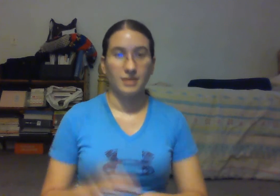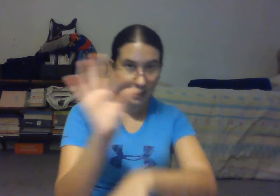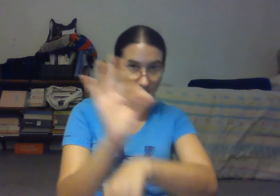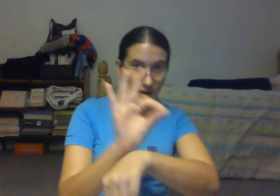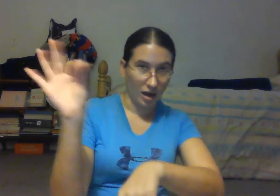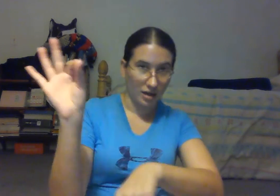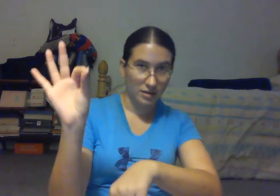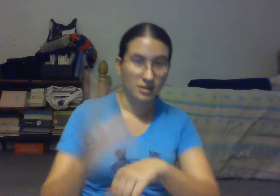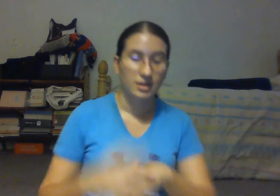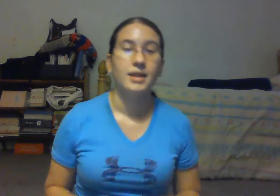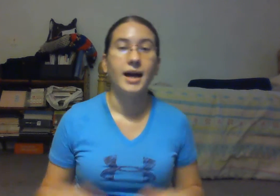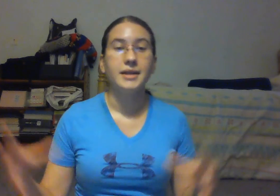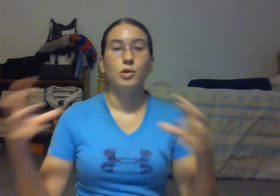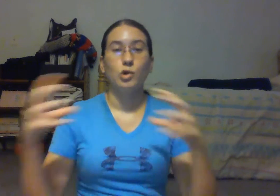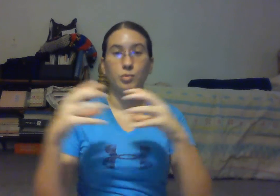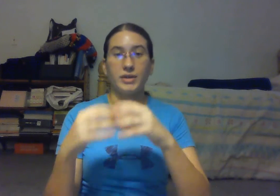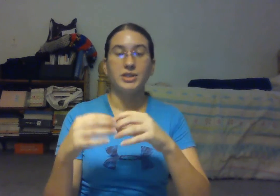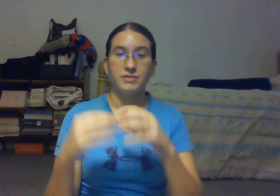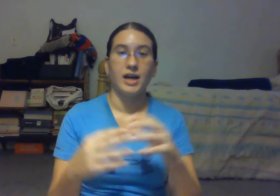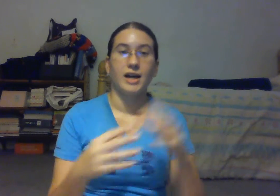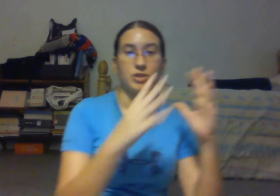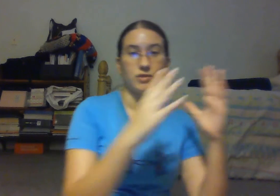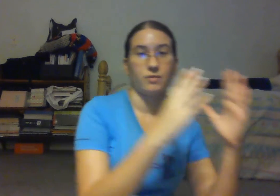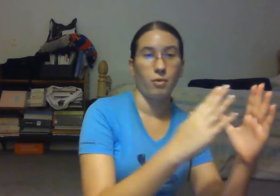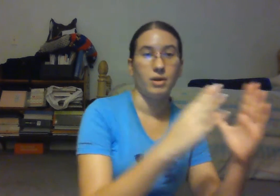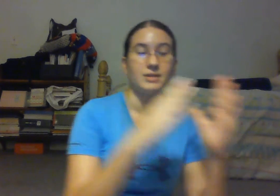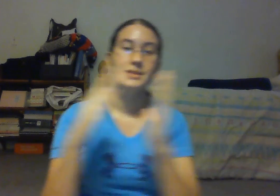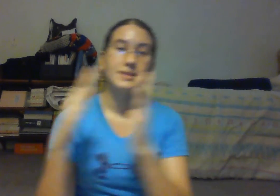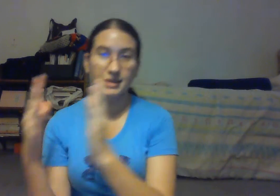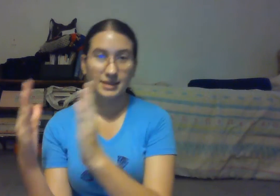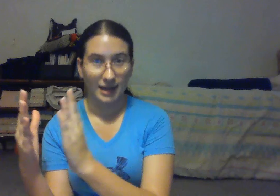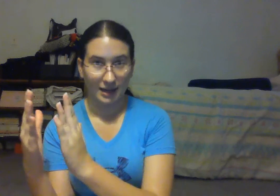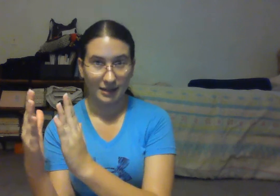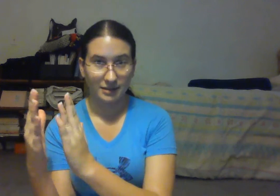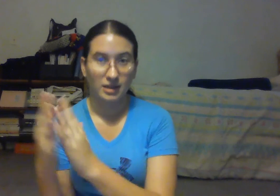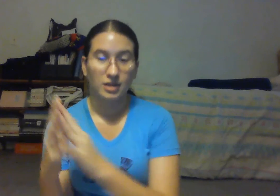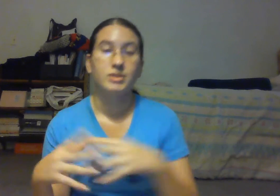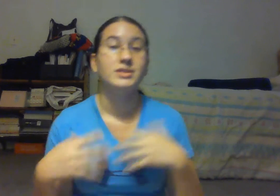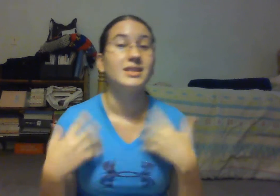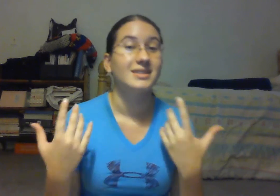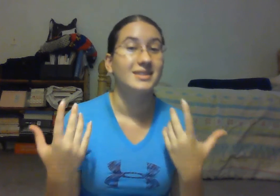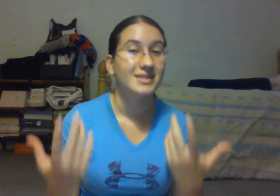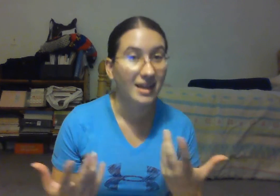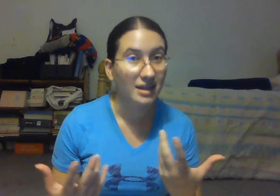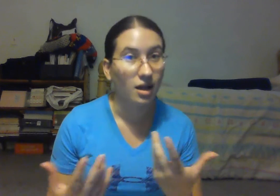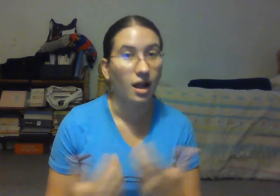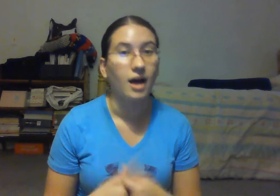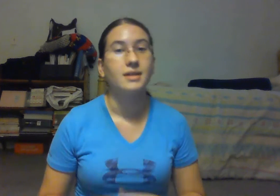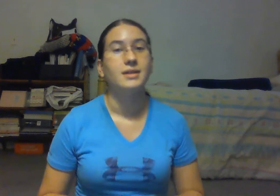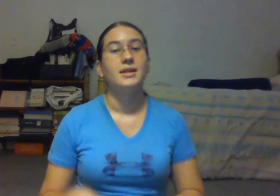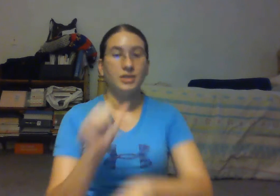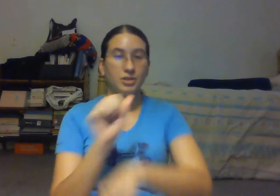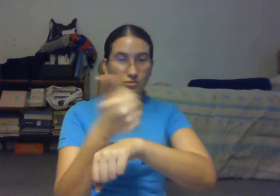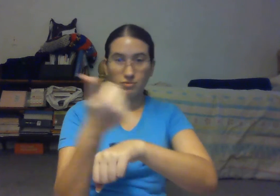9 o'clock. That incorporation of time is from 1 to 9. Once you get to 10 o'clock, you don't